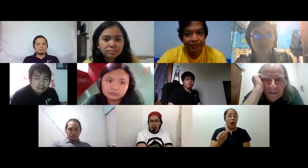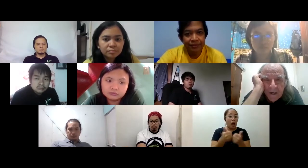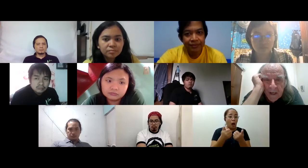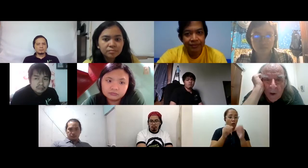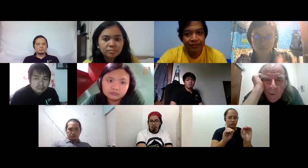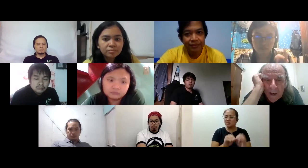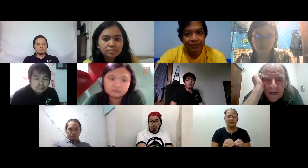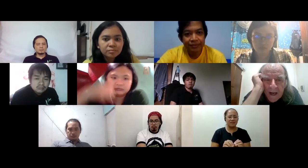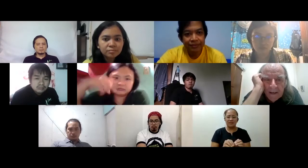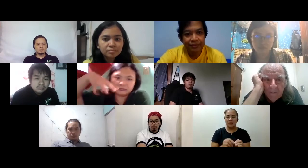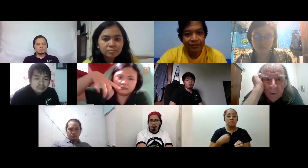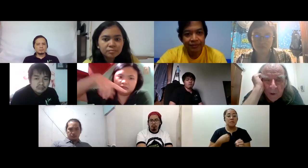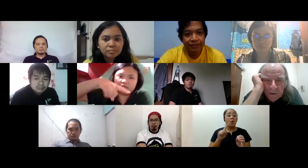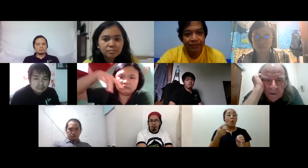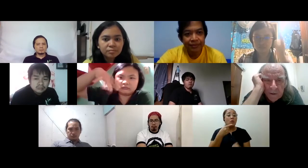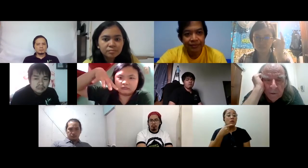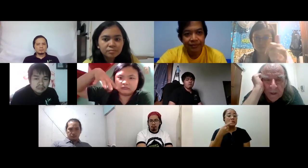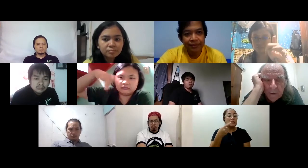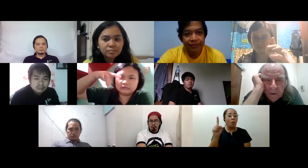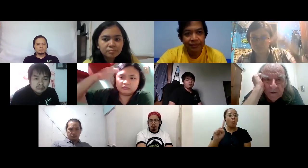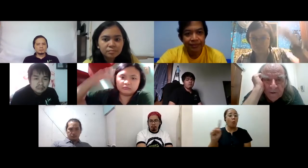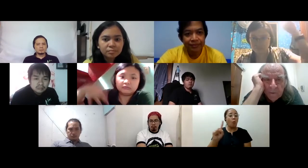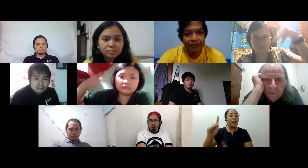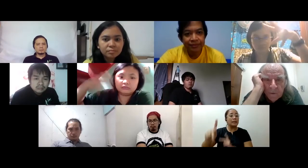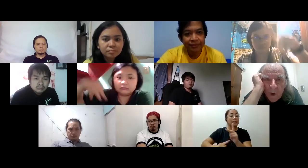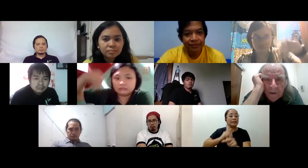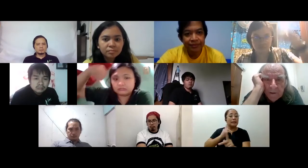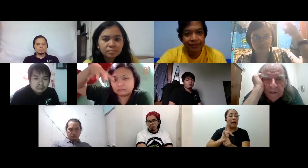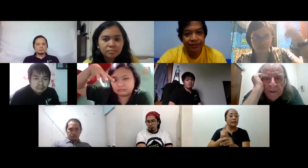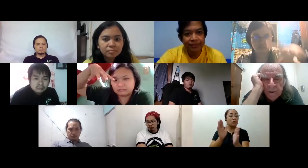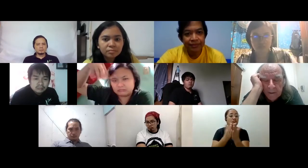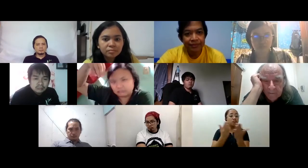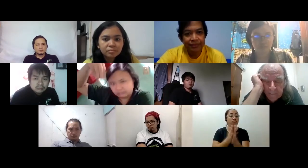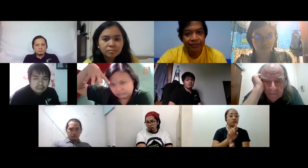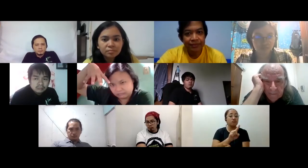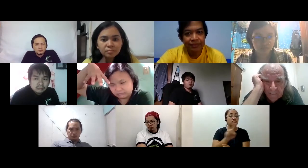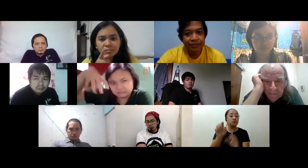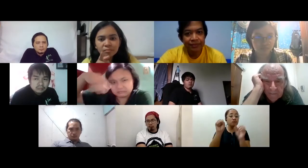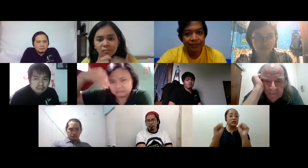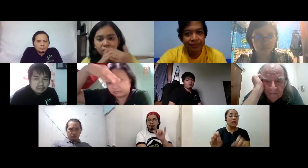simply saying what kind of books you can use while you're teaching.